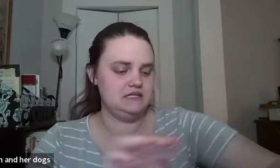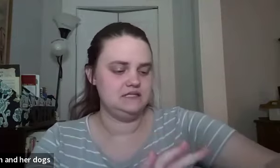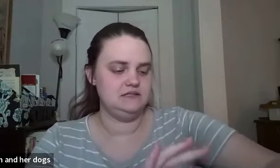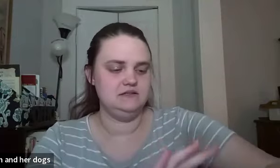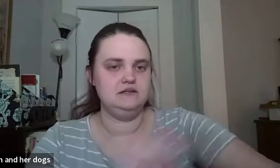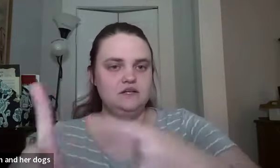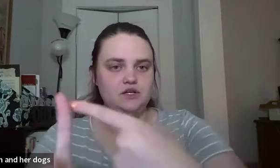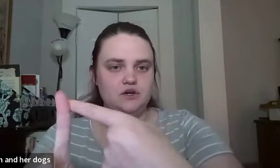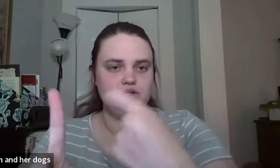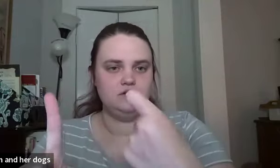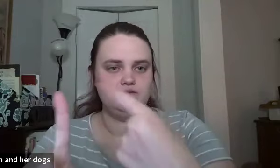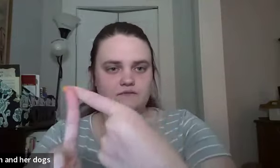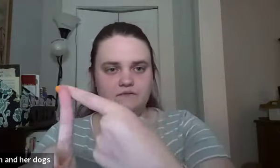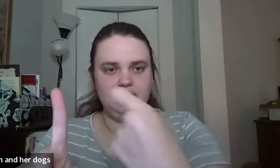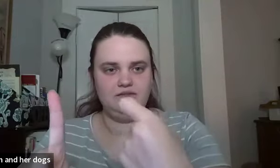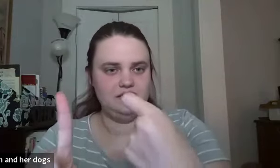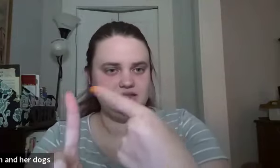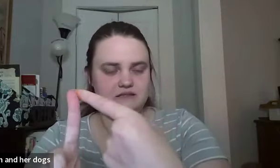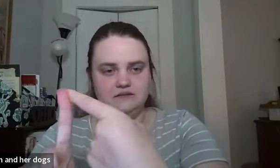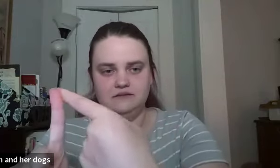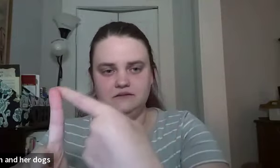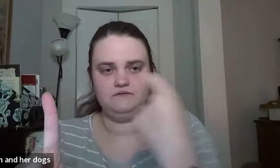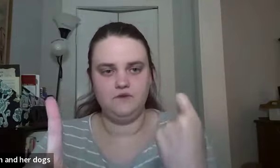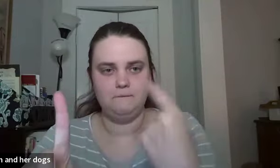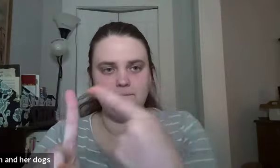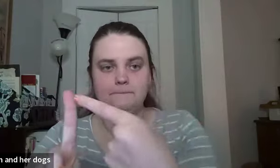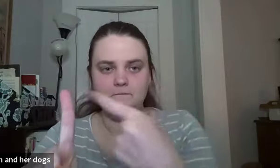it like this. From.